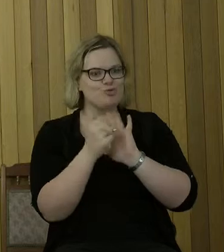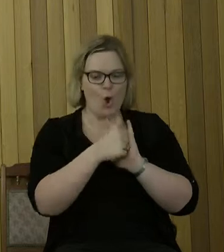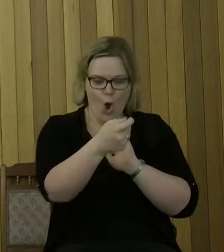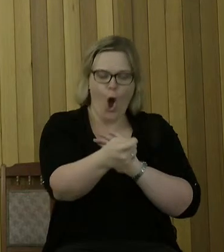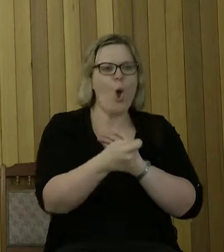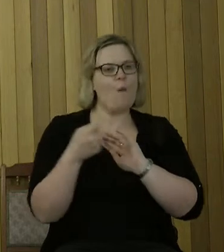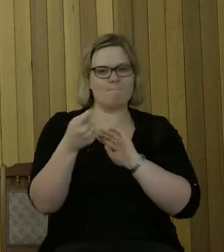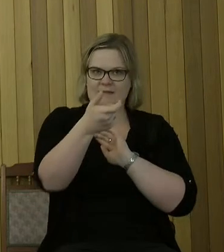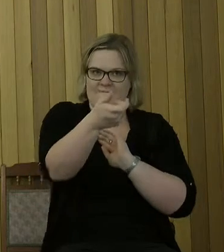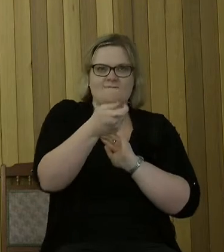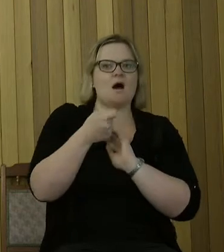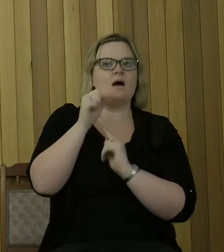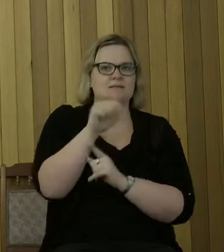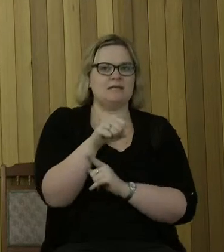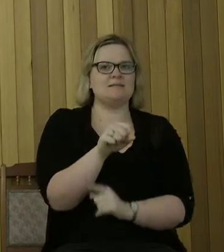But,